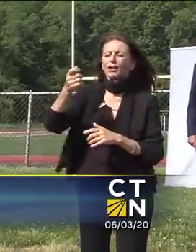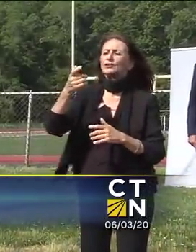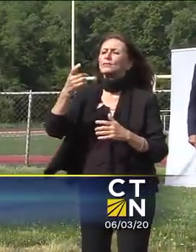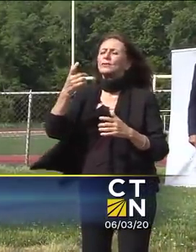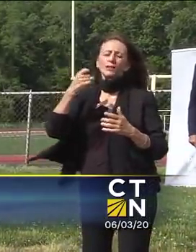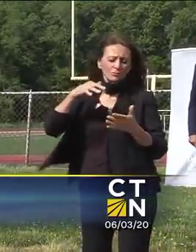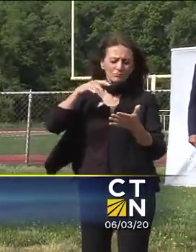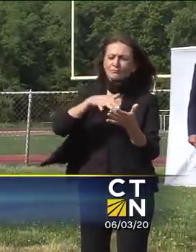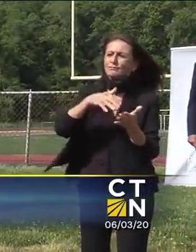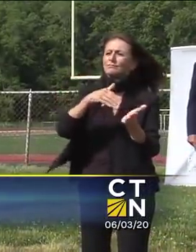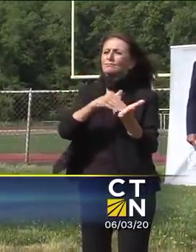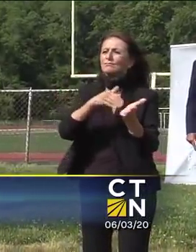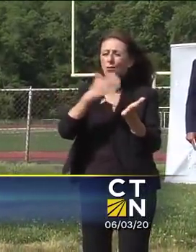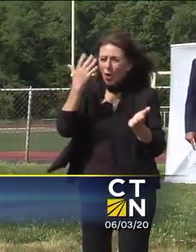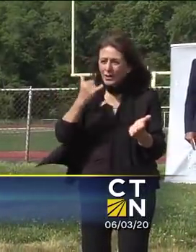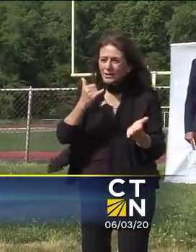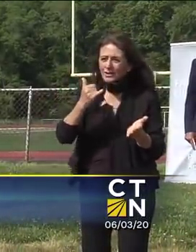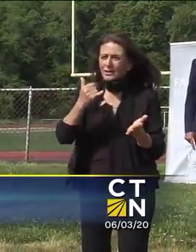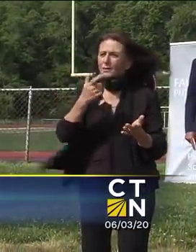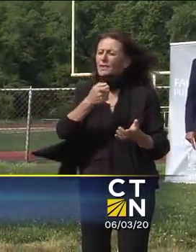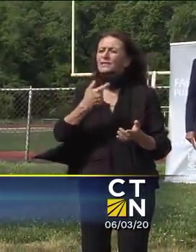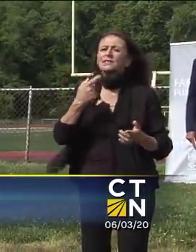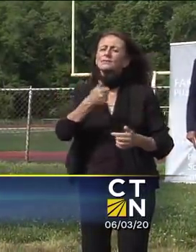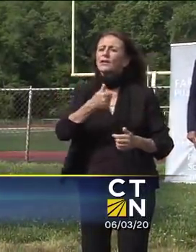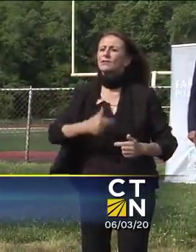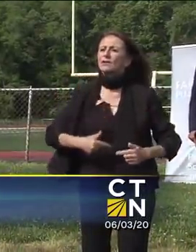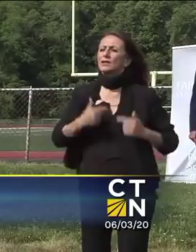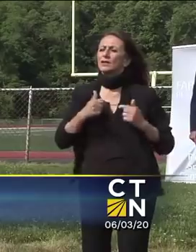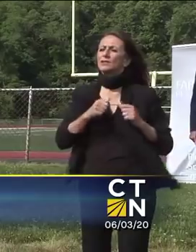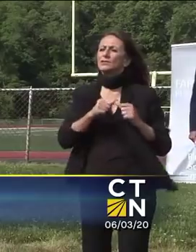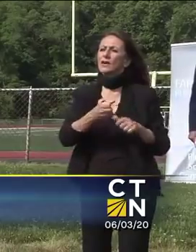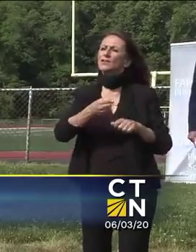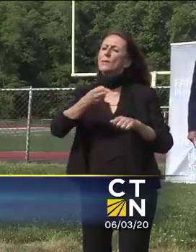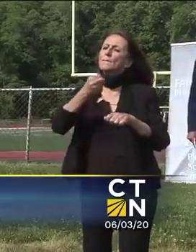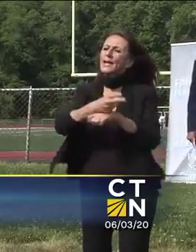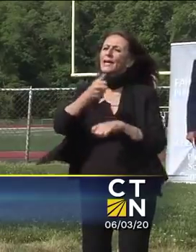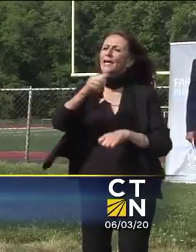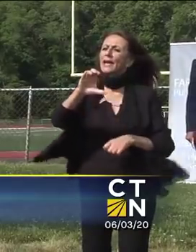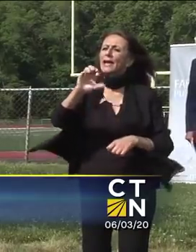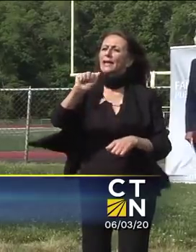study medicine because he too is a survivor of cancer.